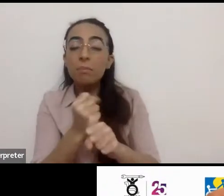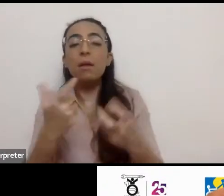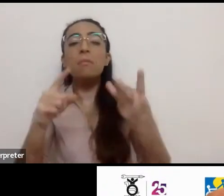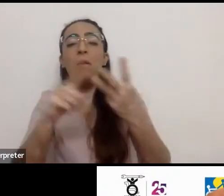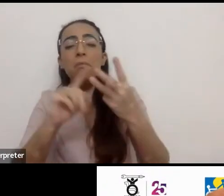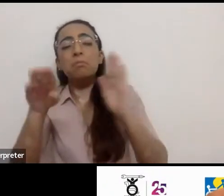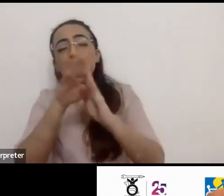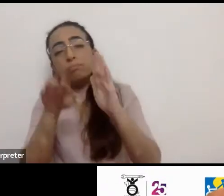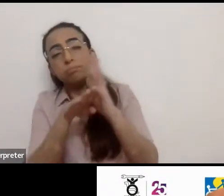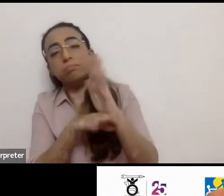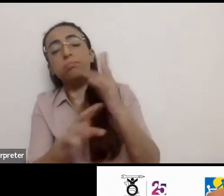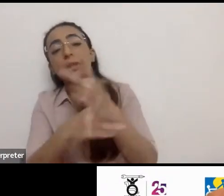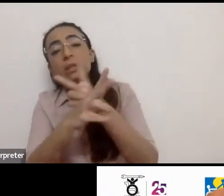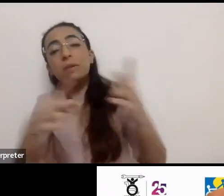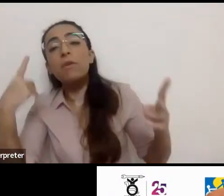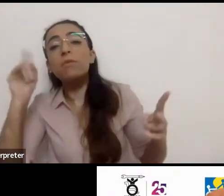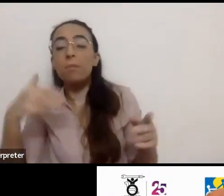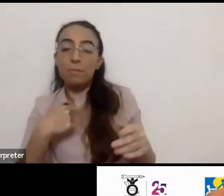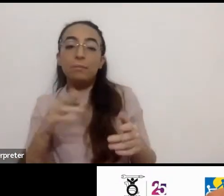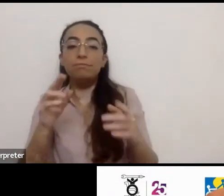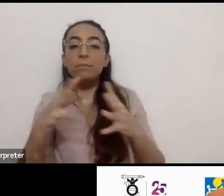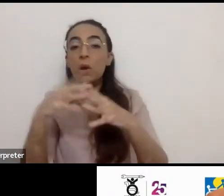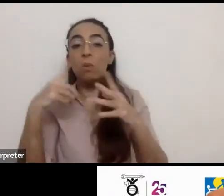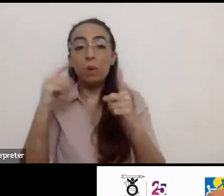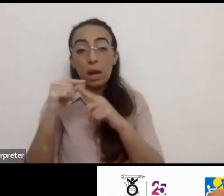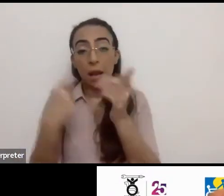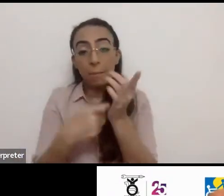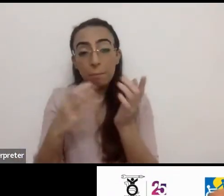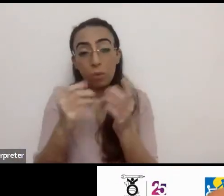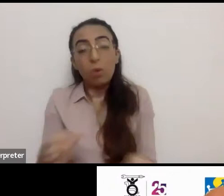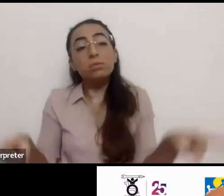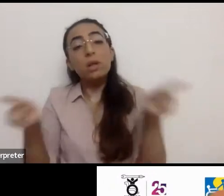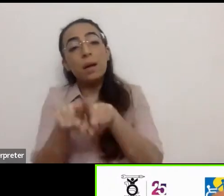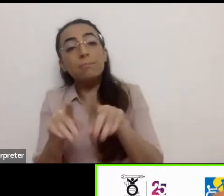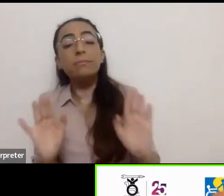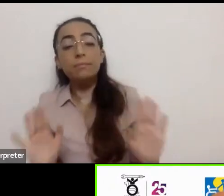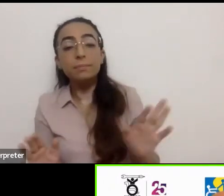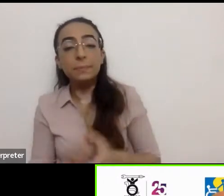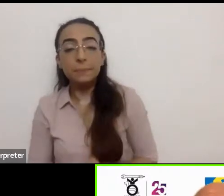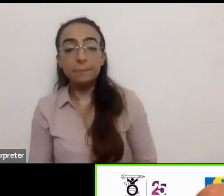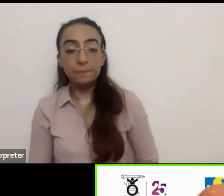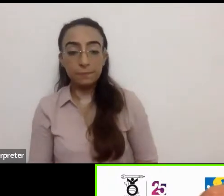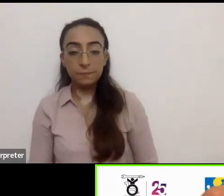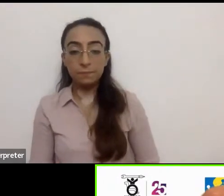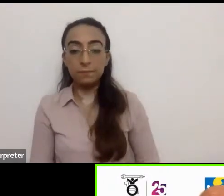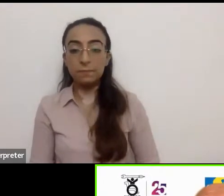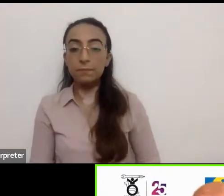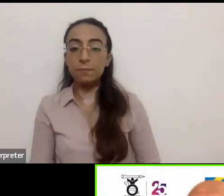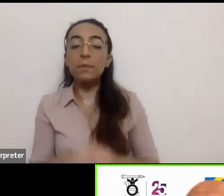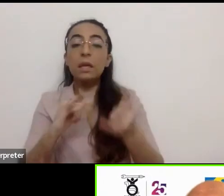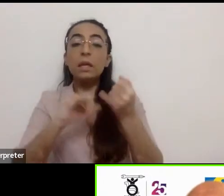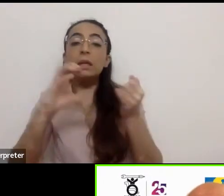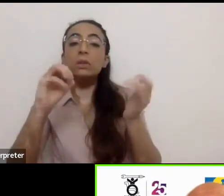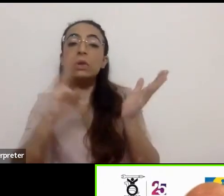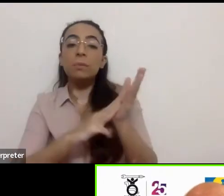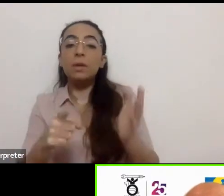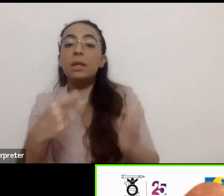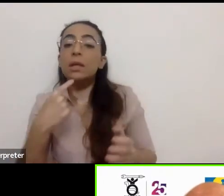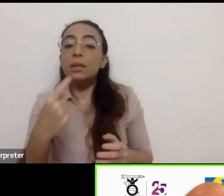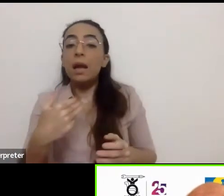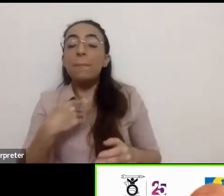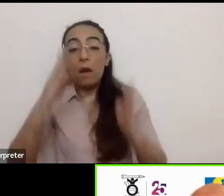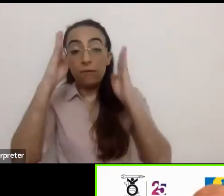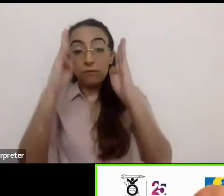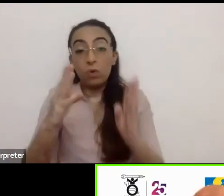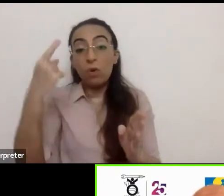with organizations like Wipro as well. Right. So, our focus as NCPEDP is largely